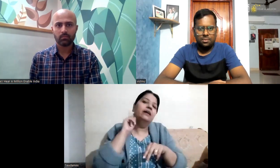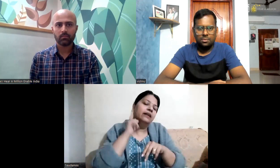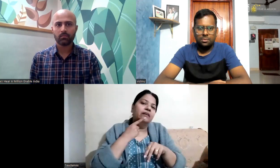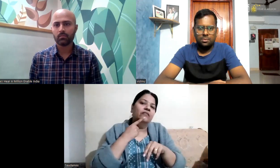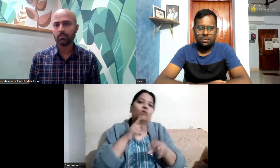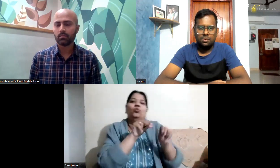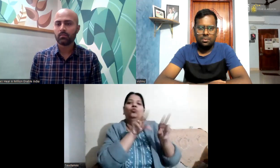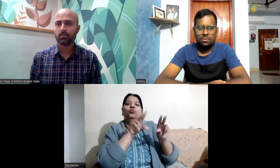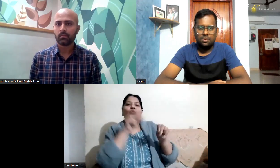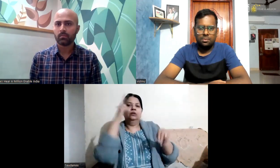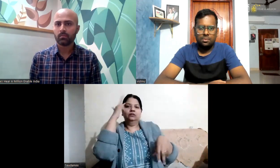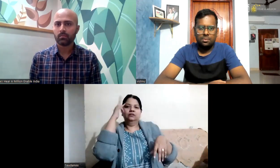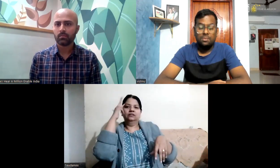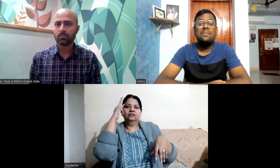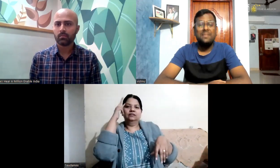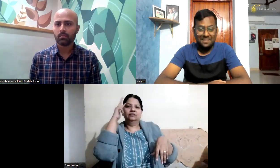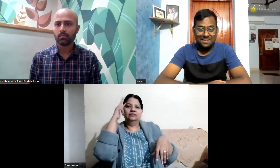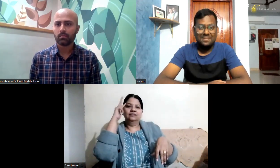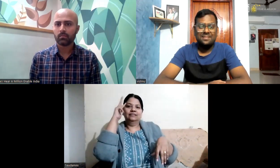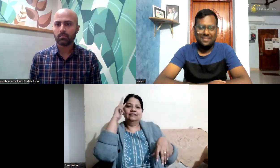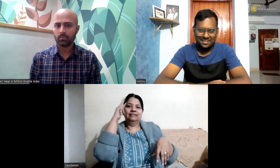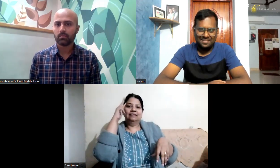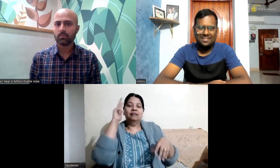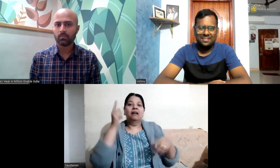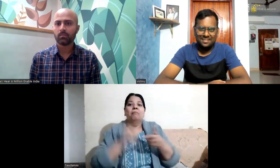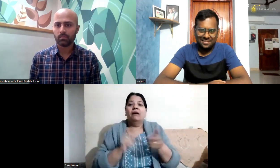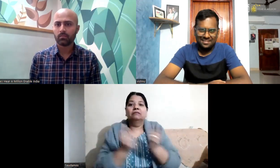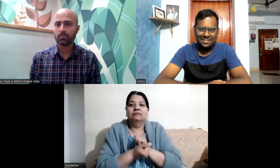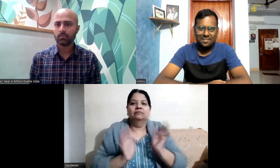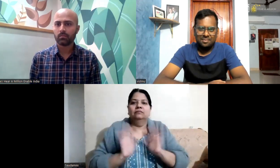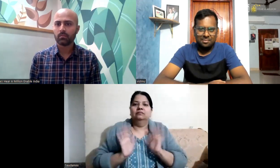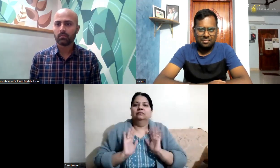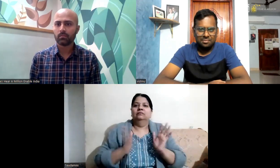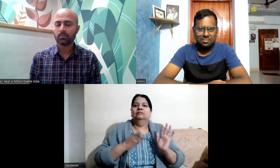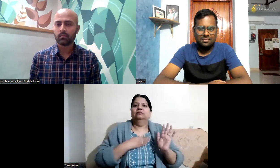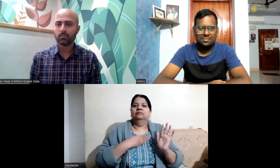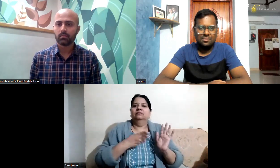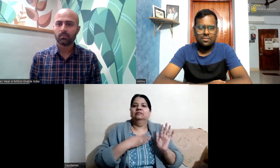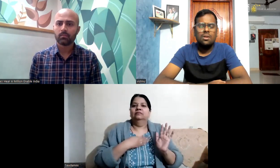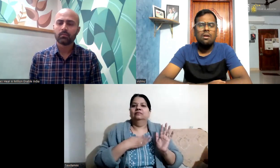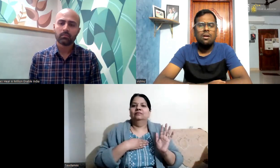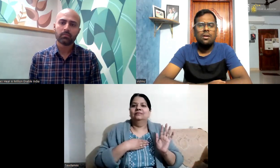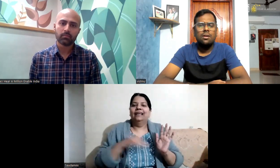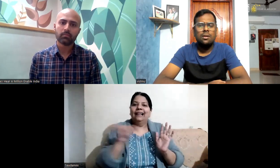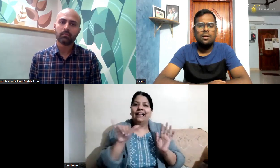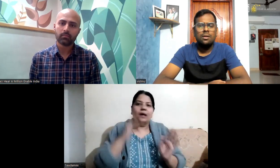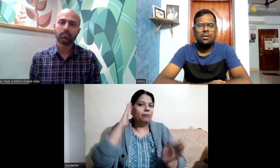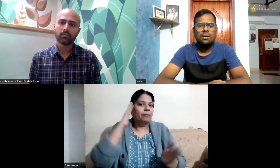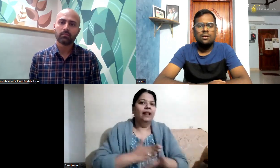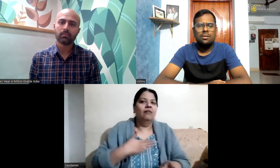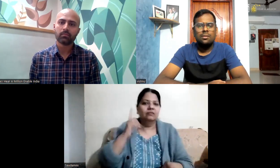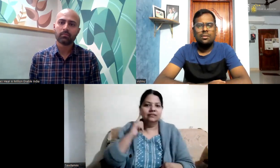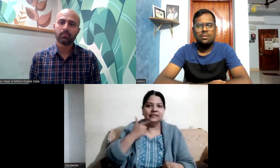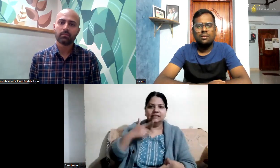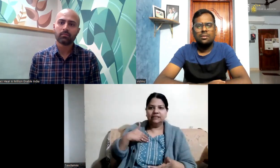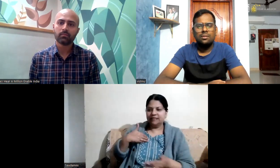uh, being made very well. So that is the reason they are not providing the license to deaf people, so that they will not